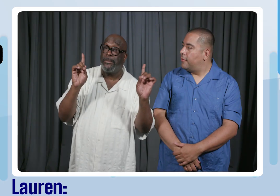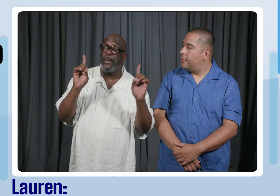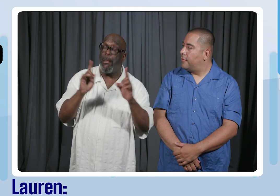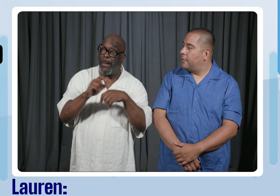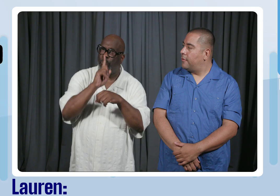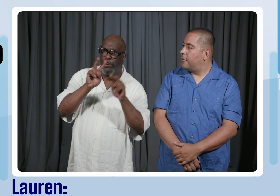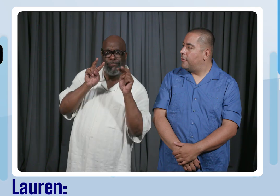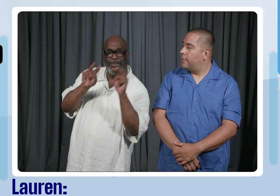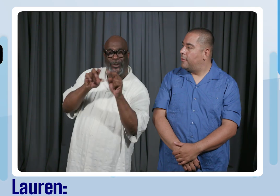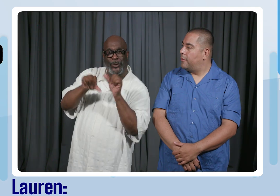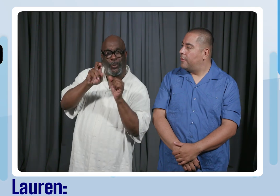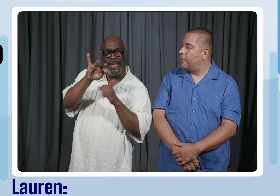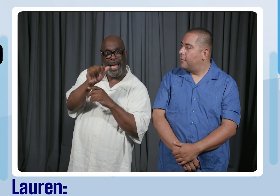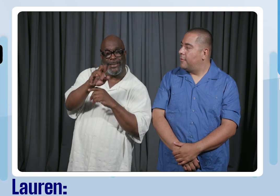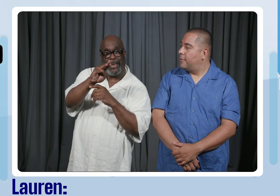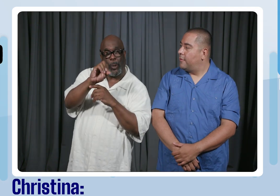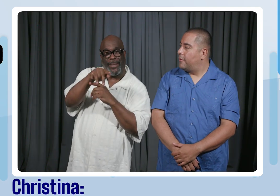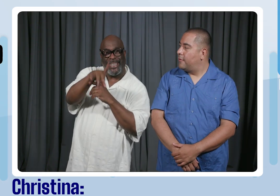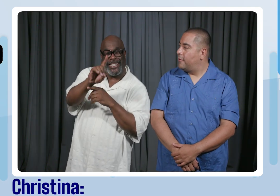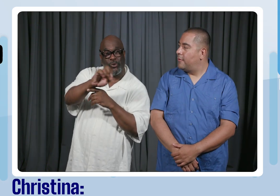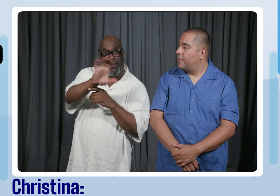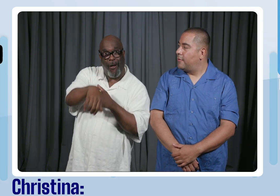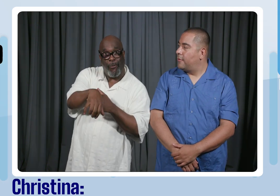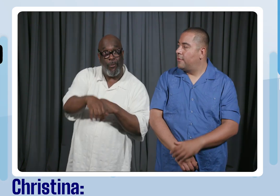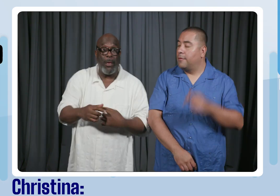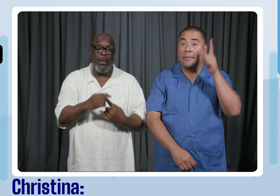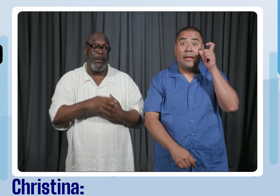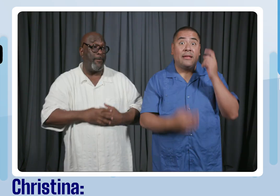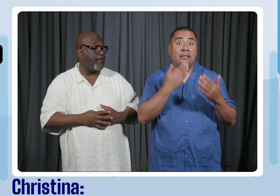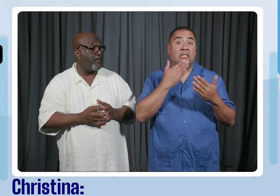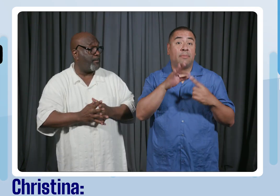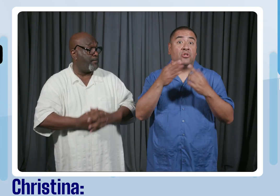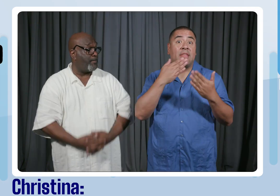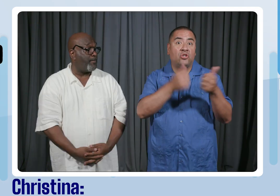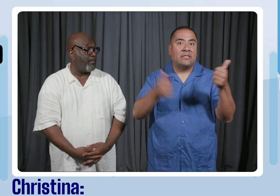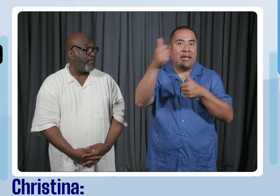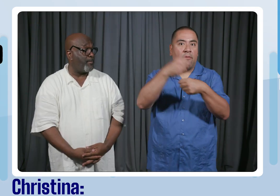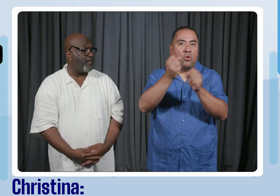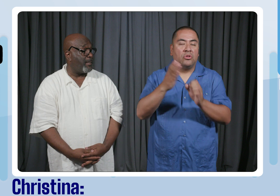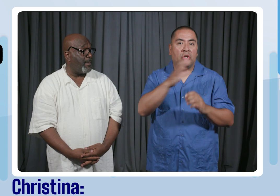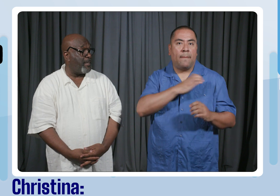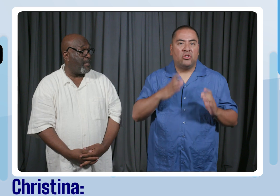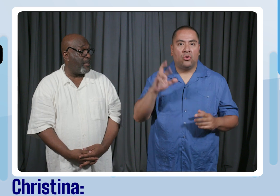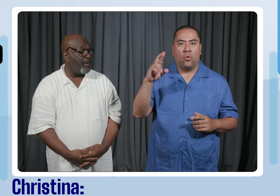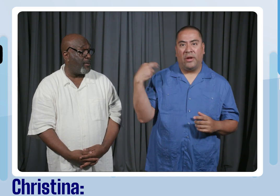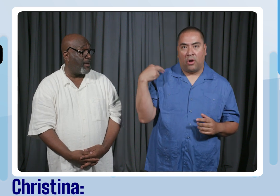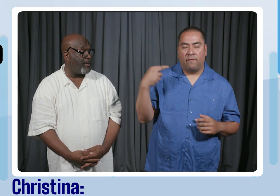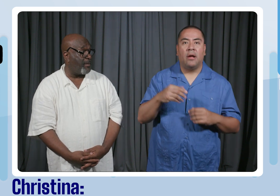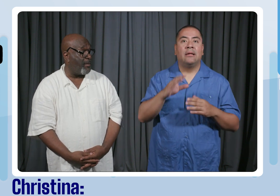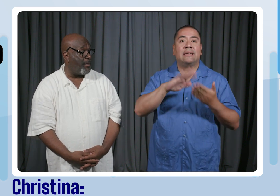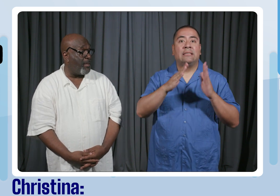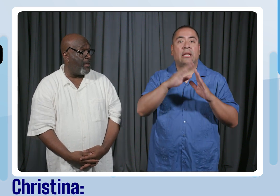social media at MOPD Chicago. Special thanks to our executive producer, Commissioner Rachel Arfa, the City